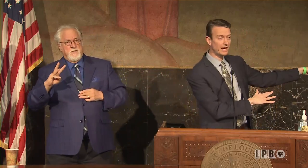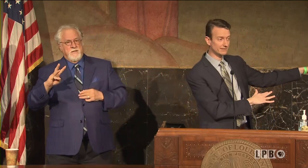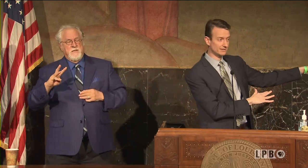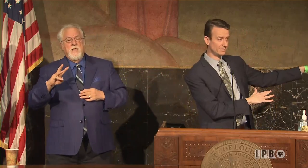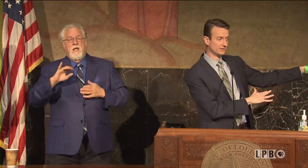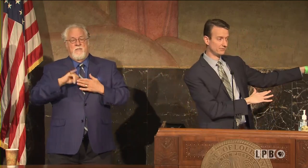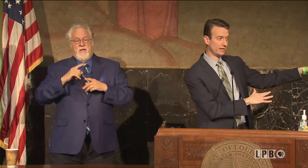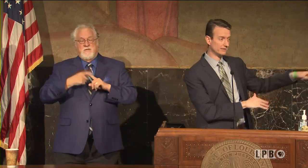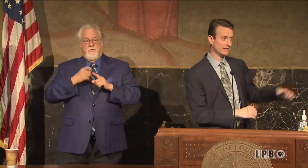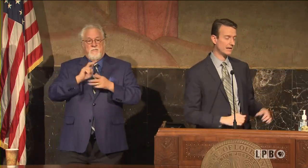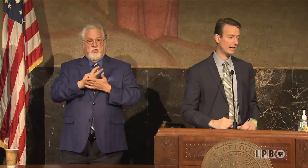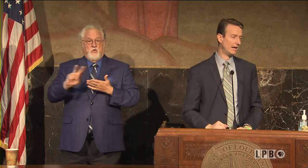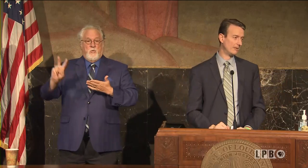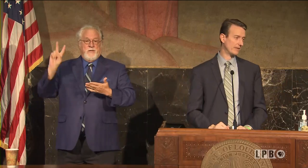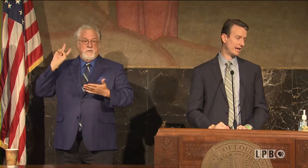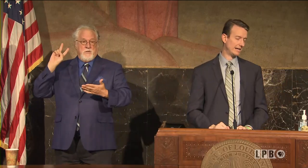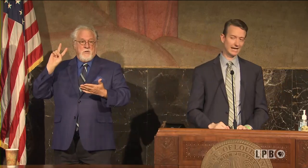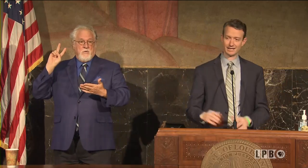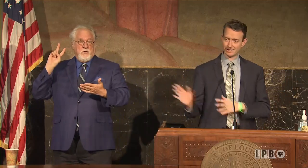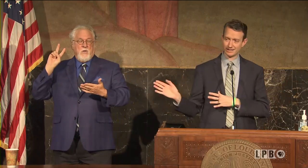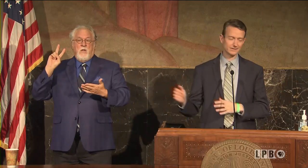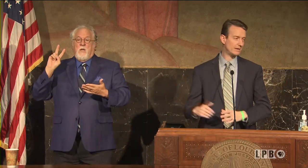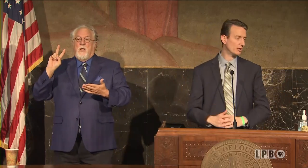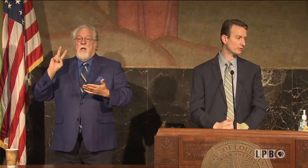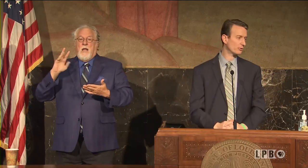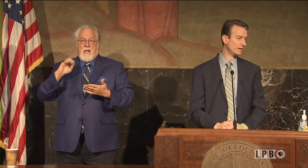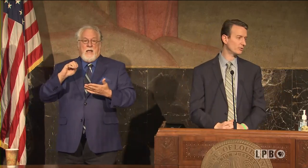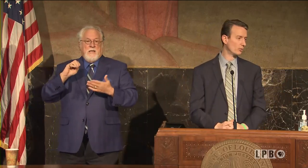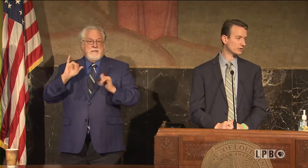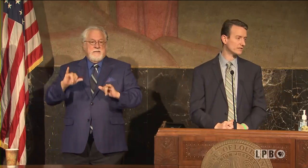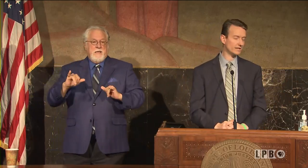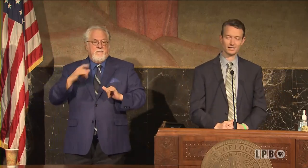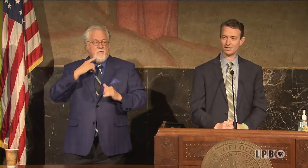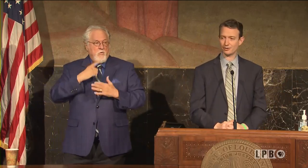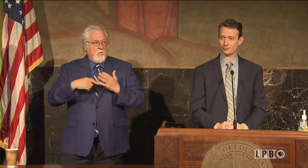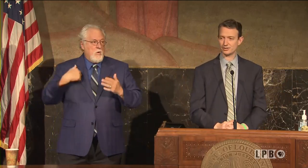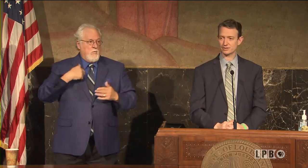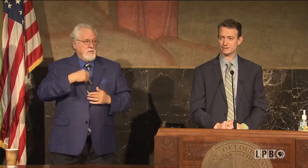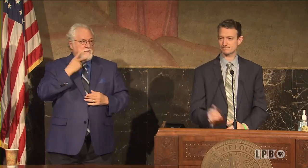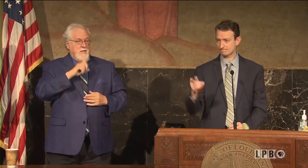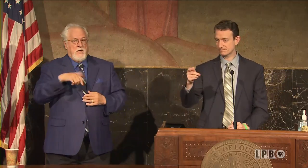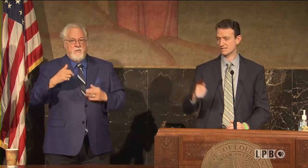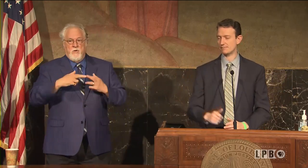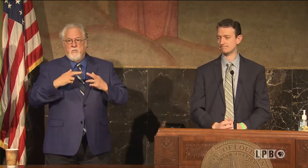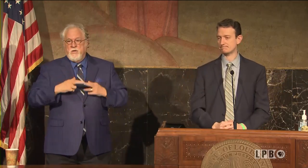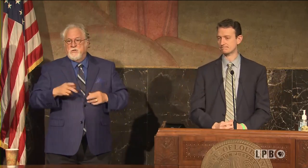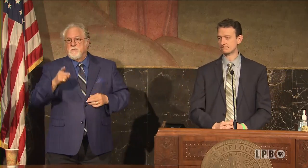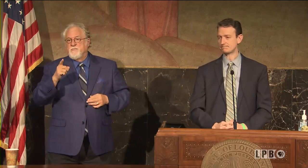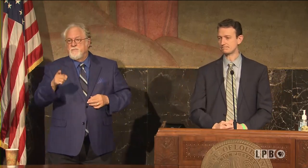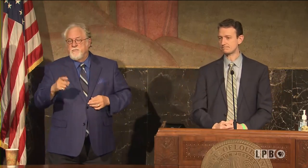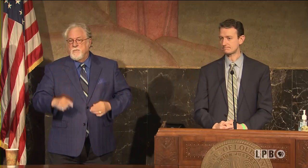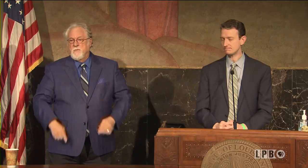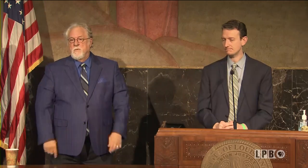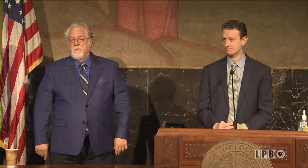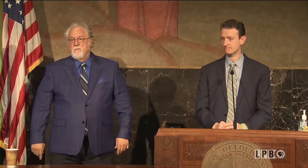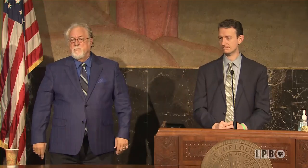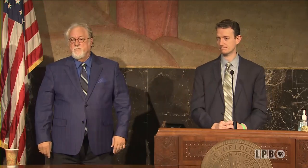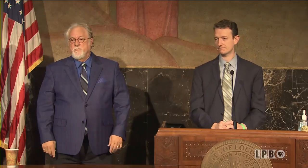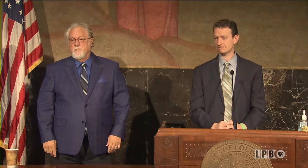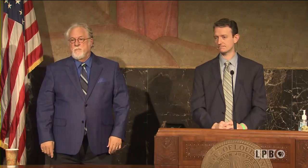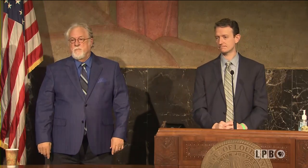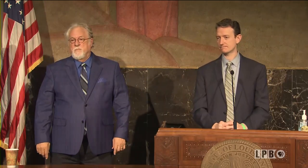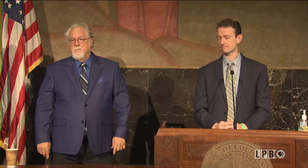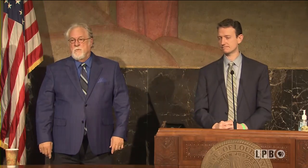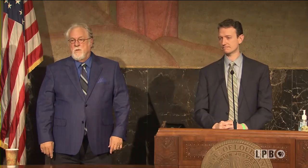in the past in its effects. And the same goes for even what we're seeing in other regions. Sam. More